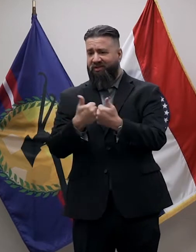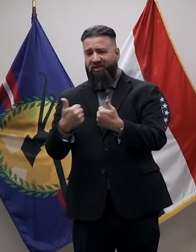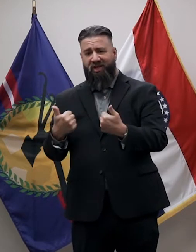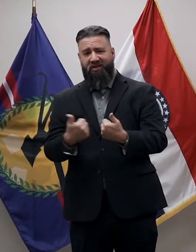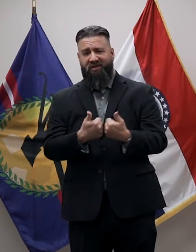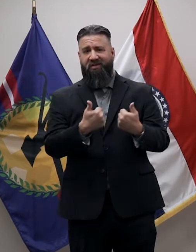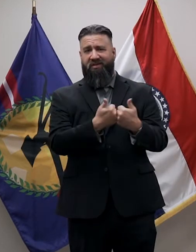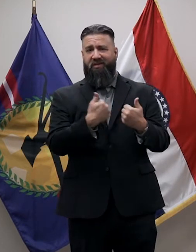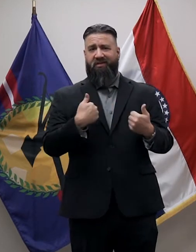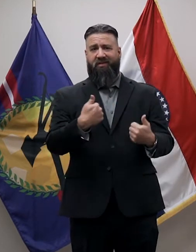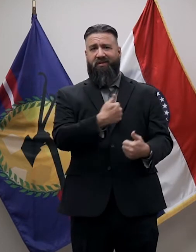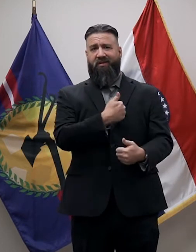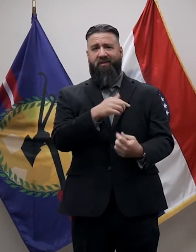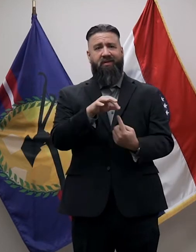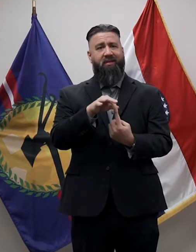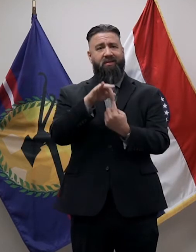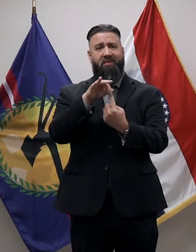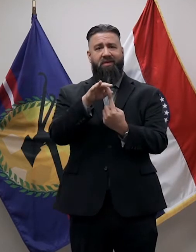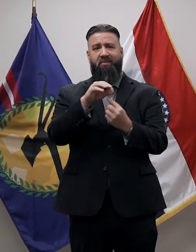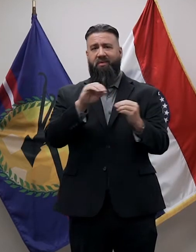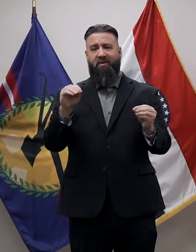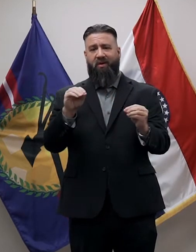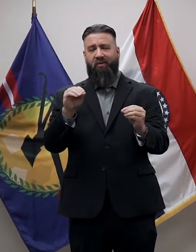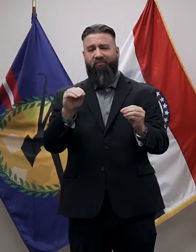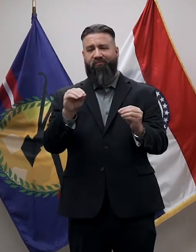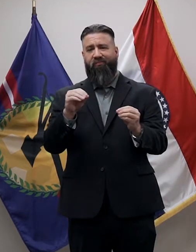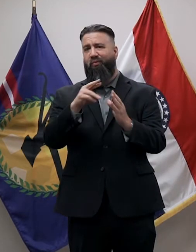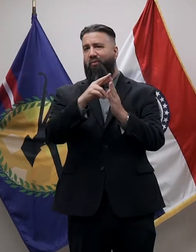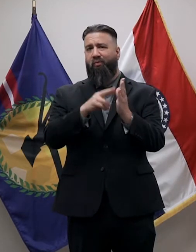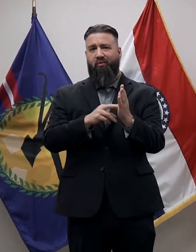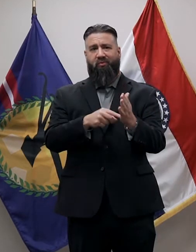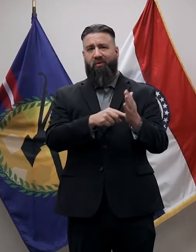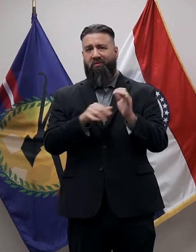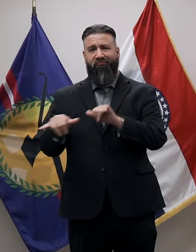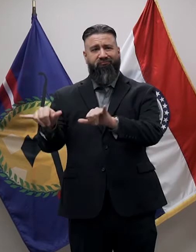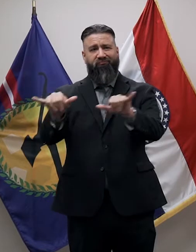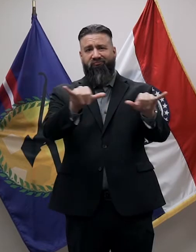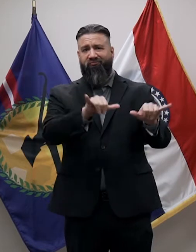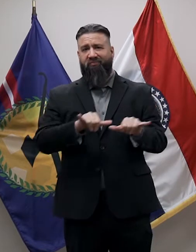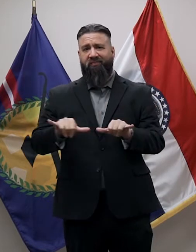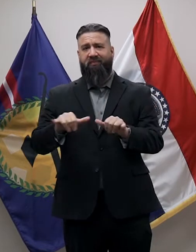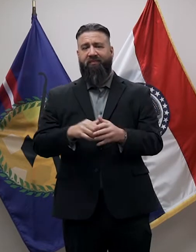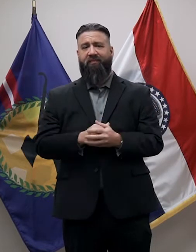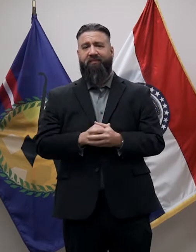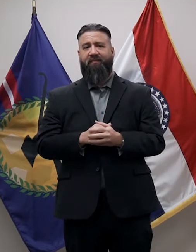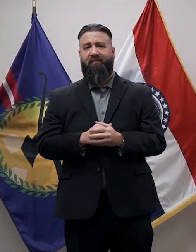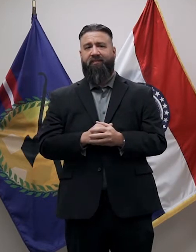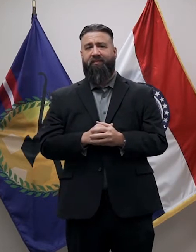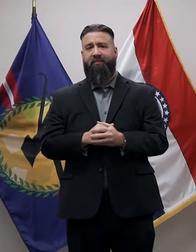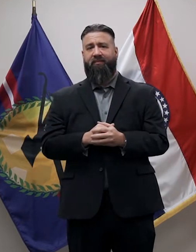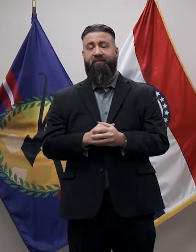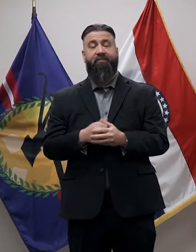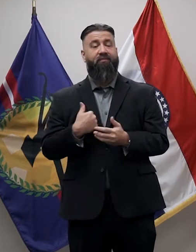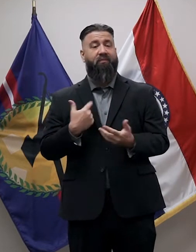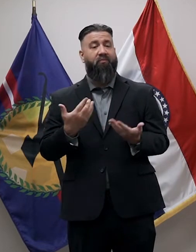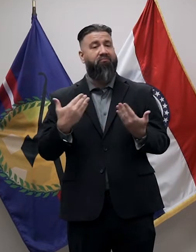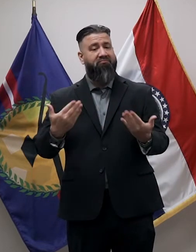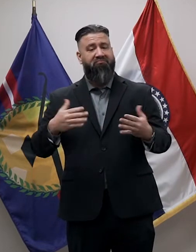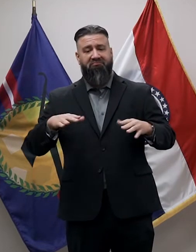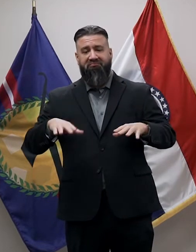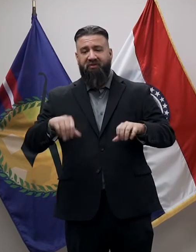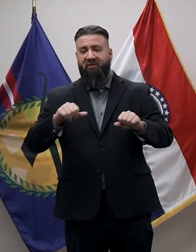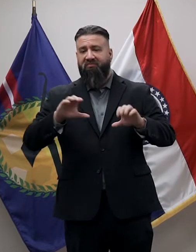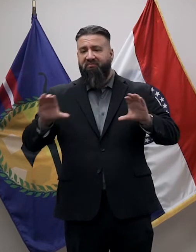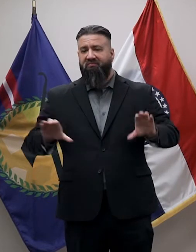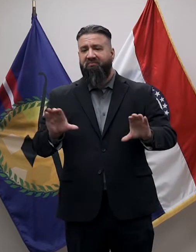virus, especially with no uniform efforts to mitigate the virus statewide. We took actions that we